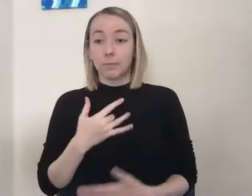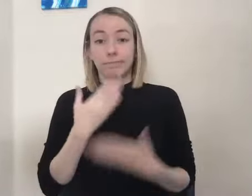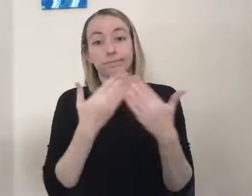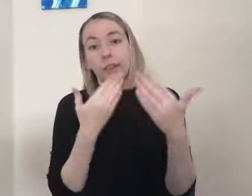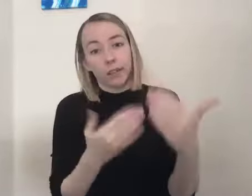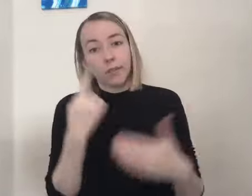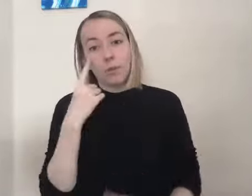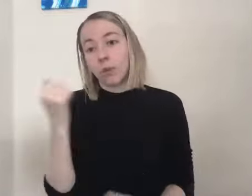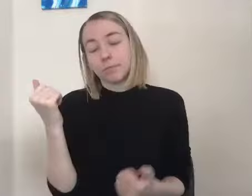meditation.